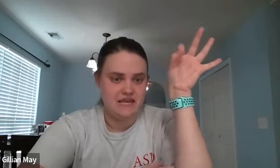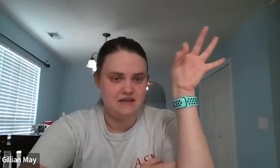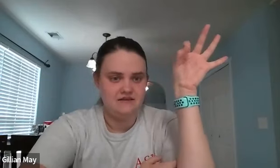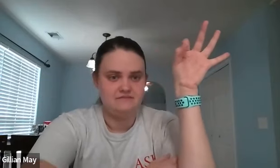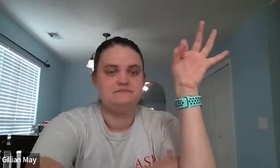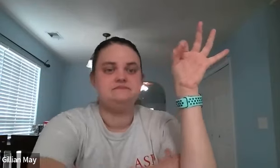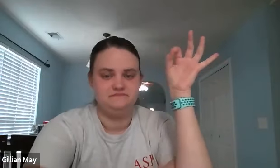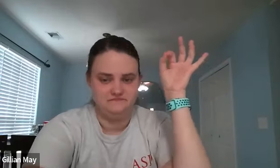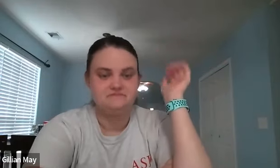10.